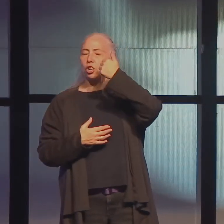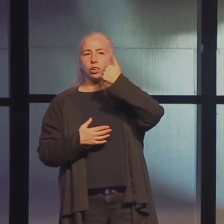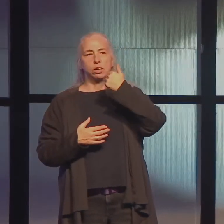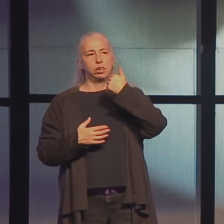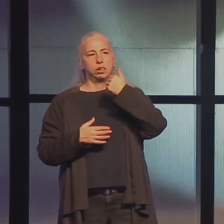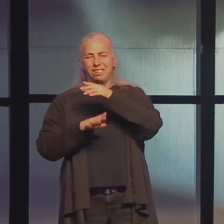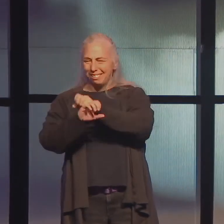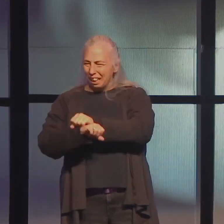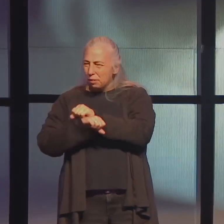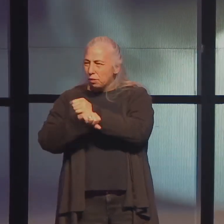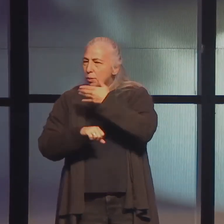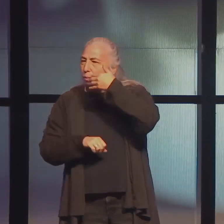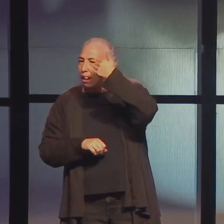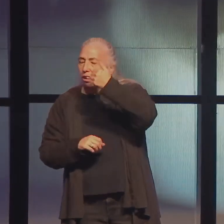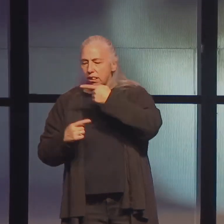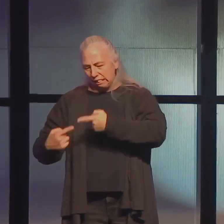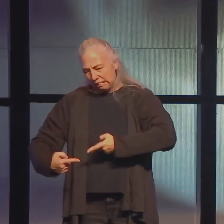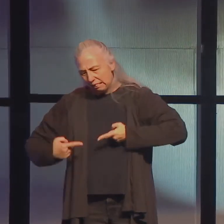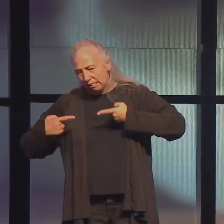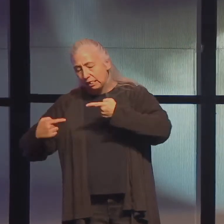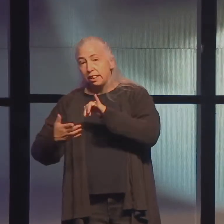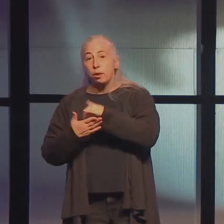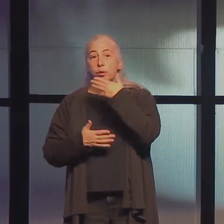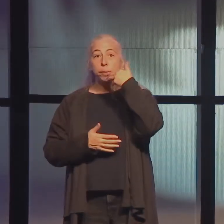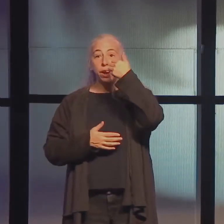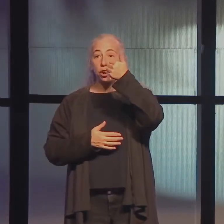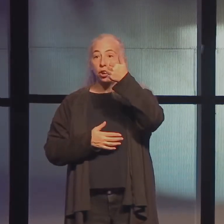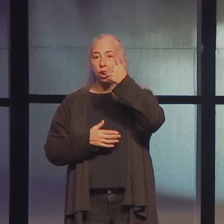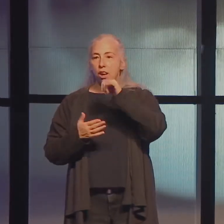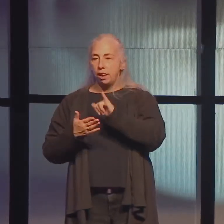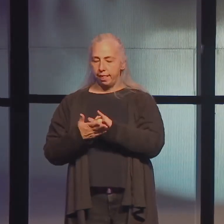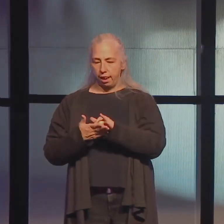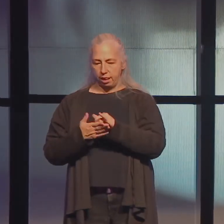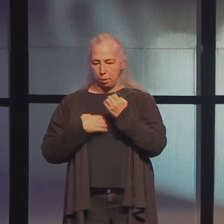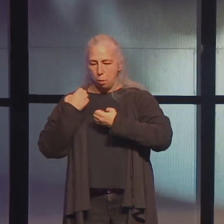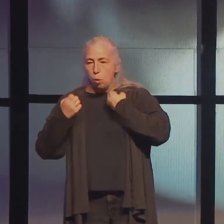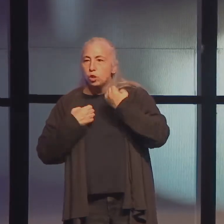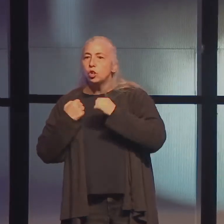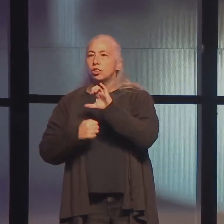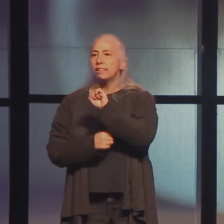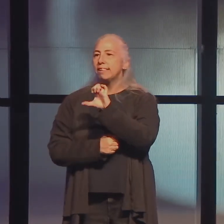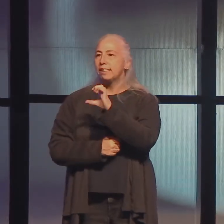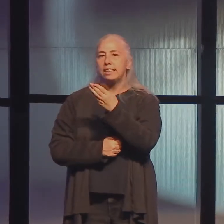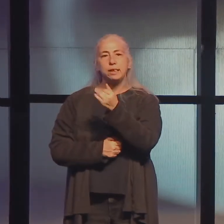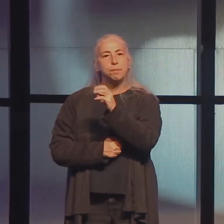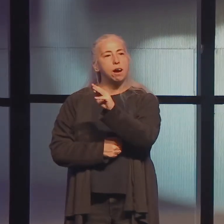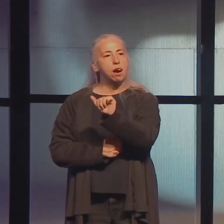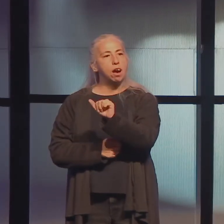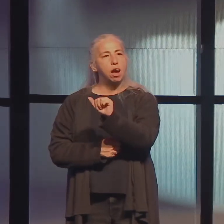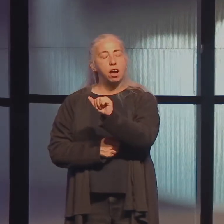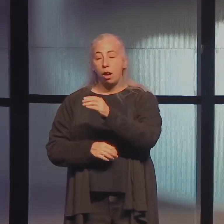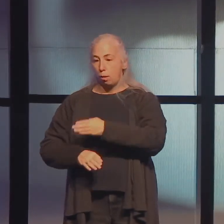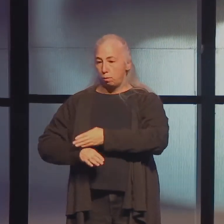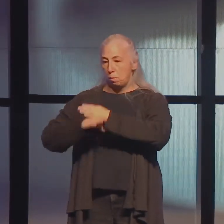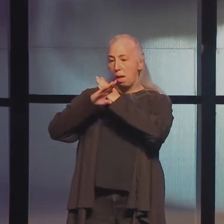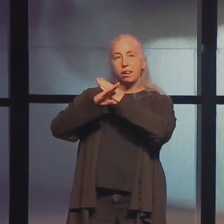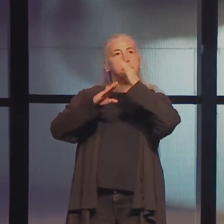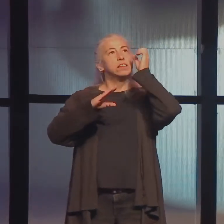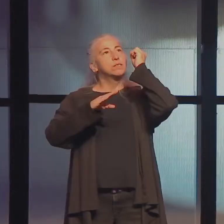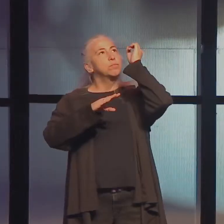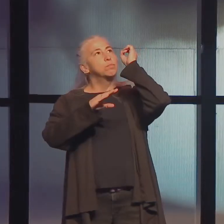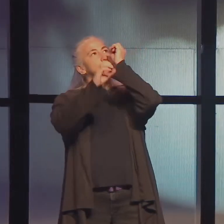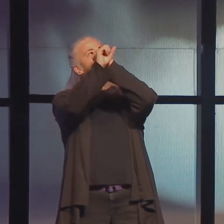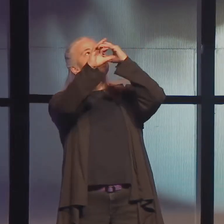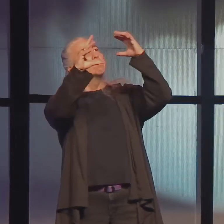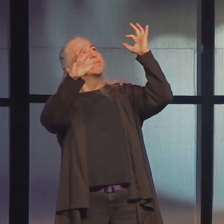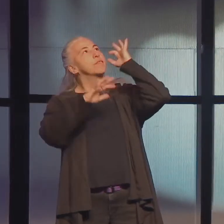Slavery was better. The hardship was better. And that schema, that shortcut blocks a vision for a future. We can go